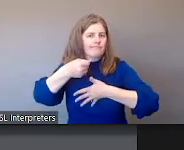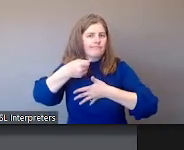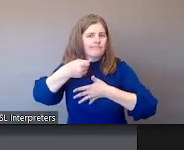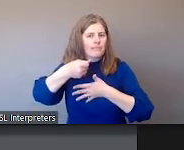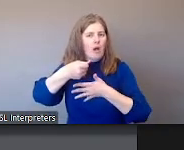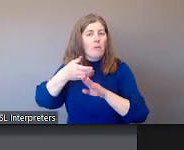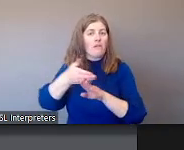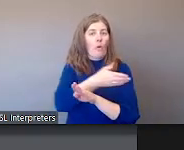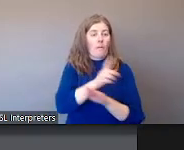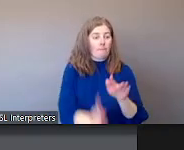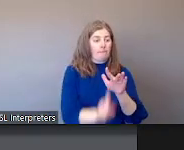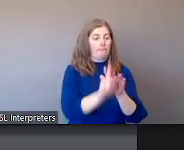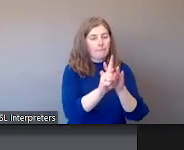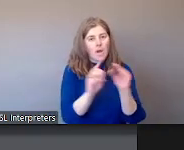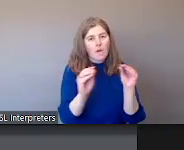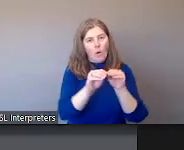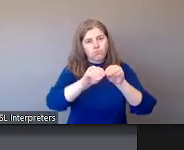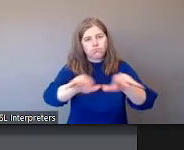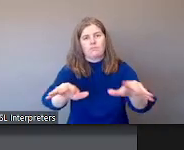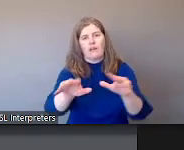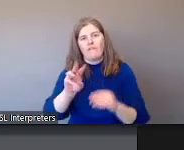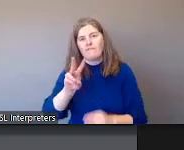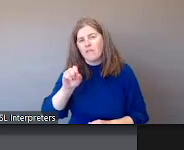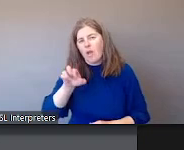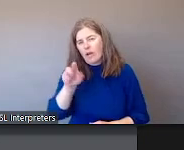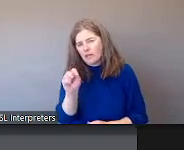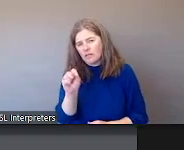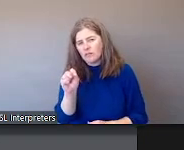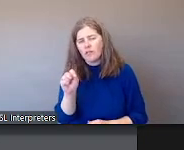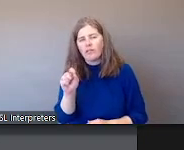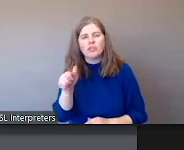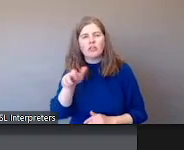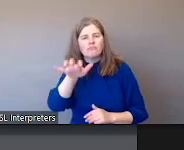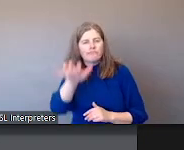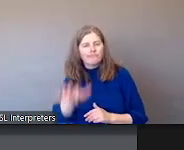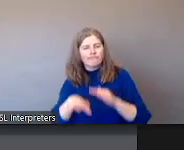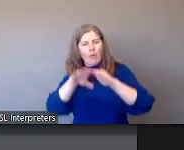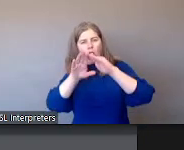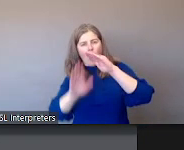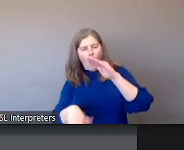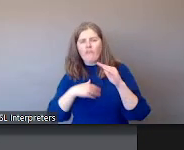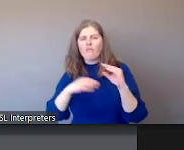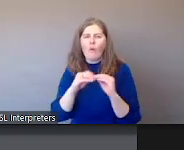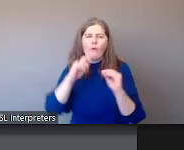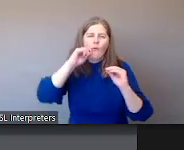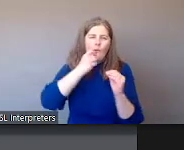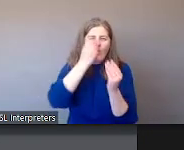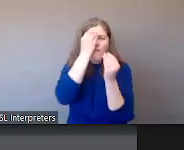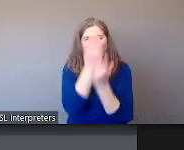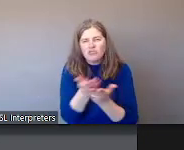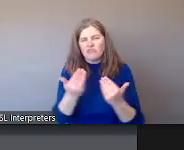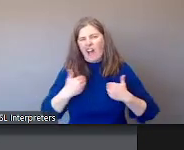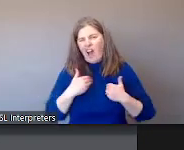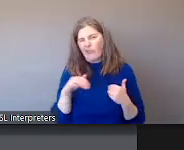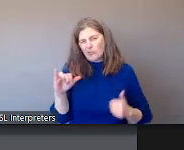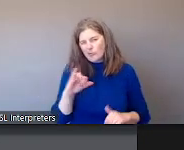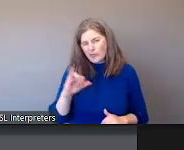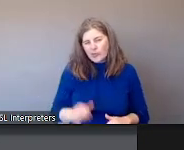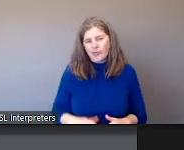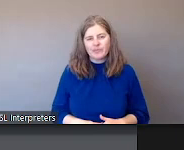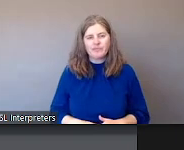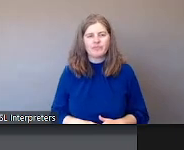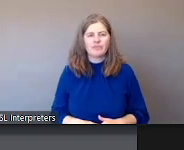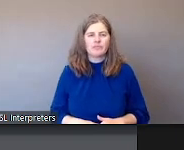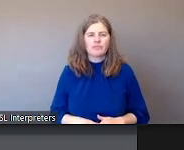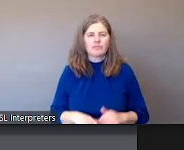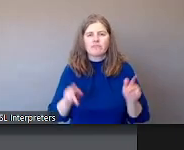another variant emerges. And so there are lots of other really cool information in here,